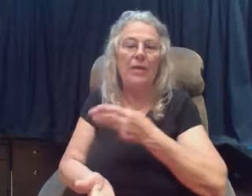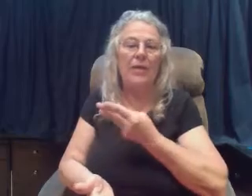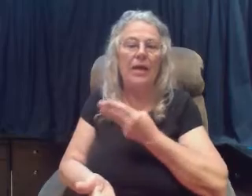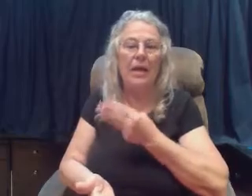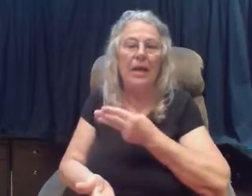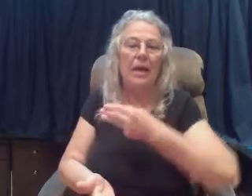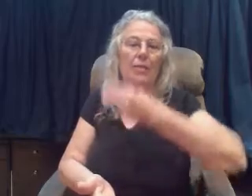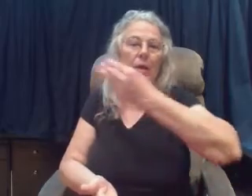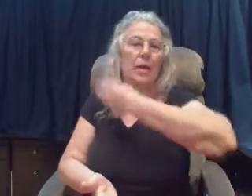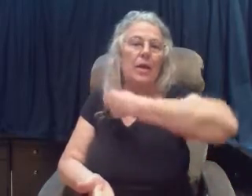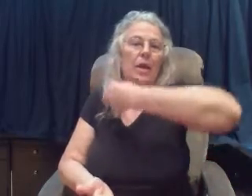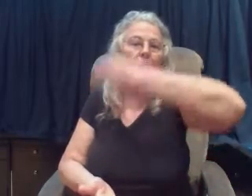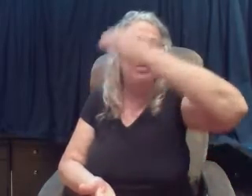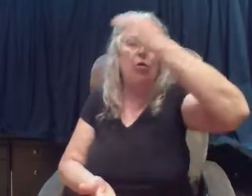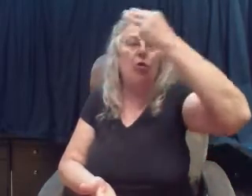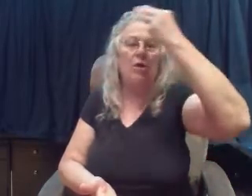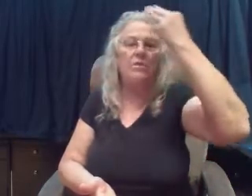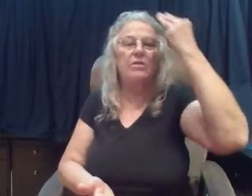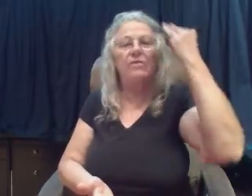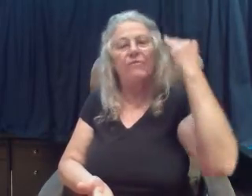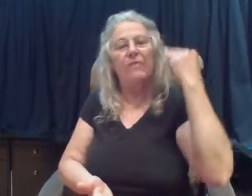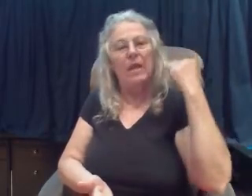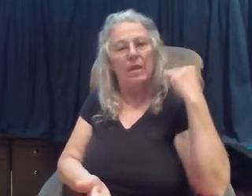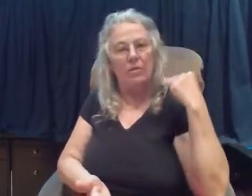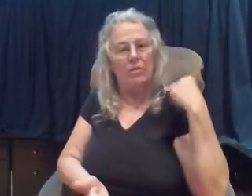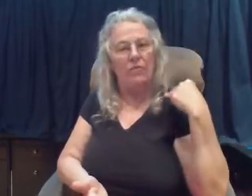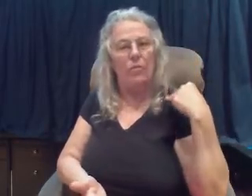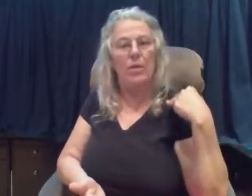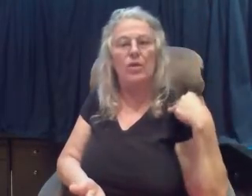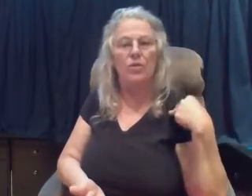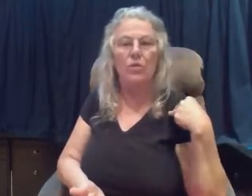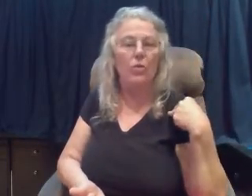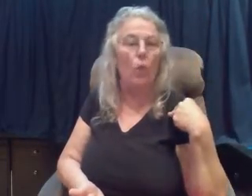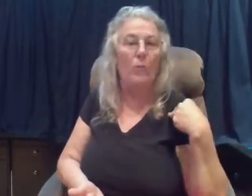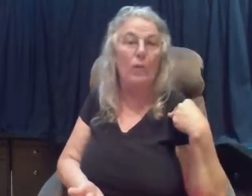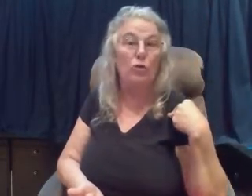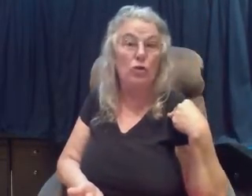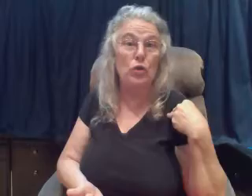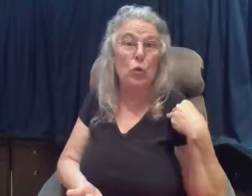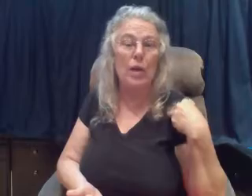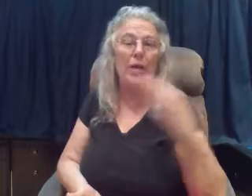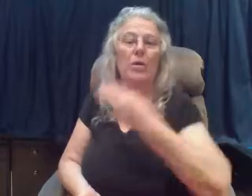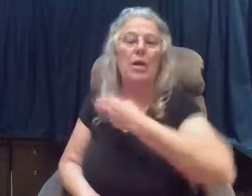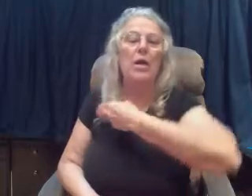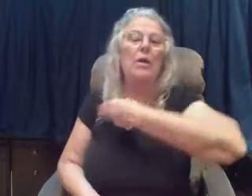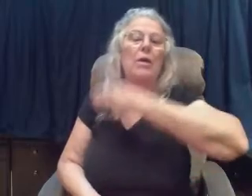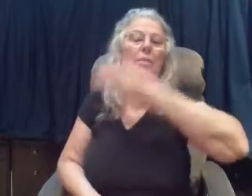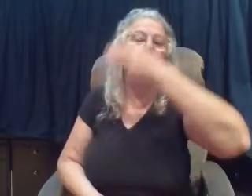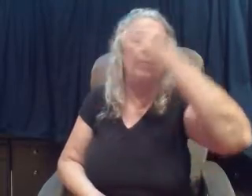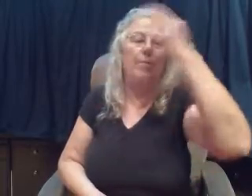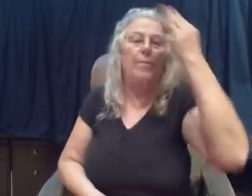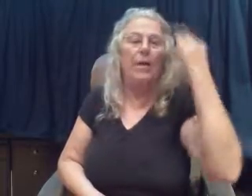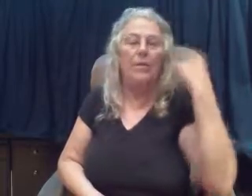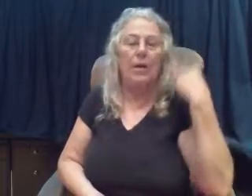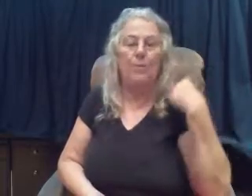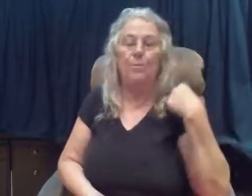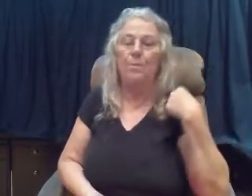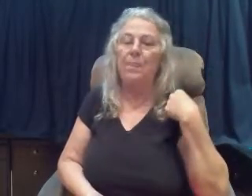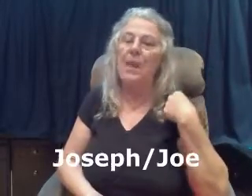the M coming across the veiled formation that the women used to wear. Mary.